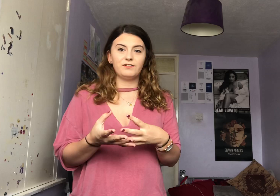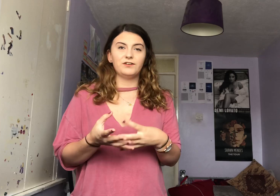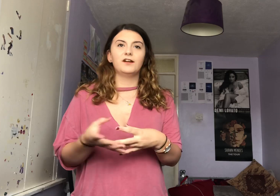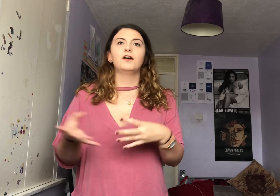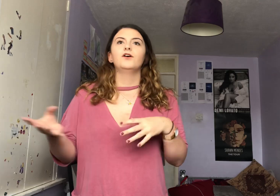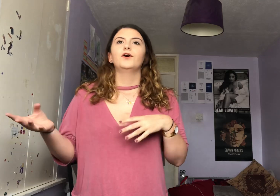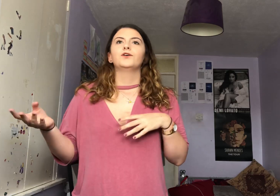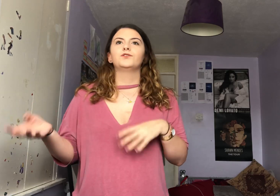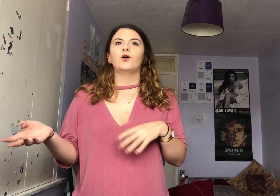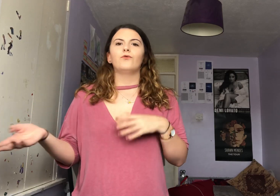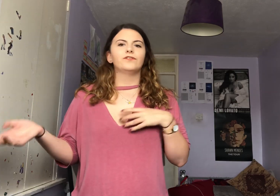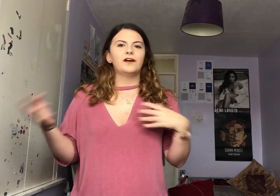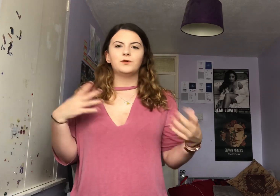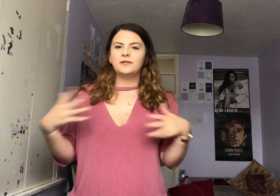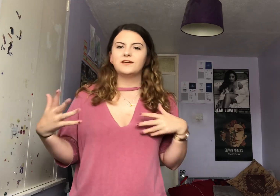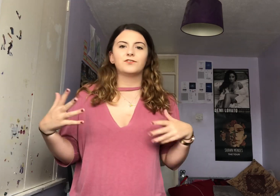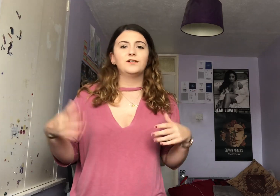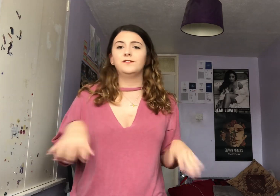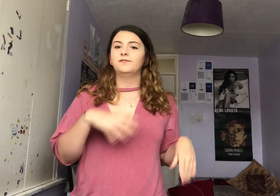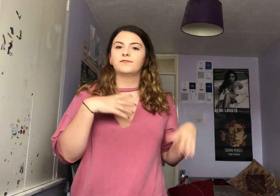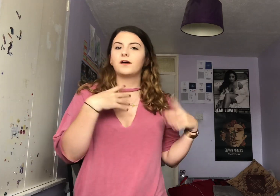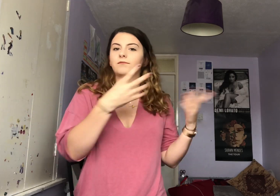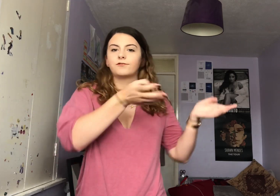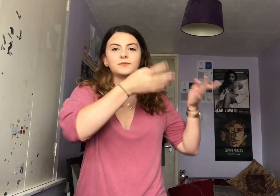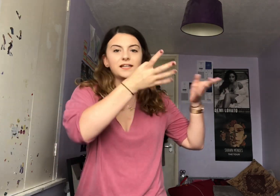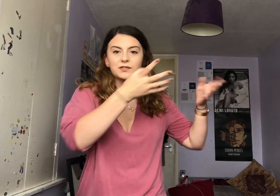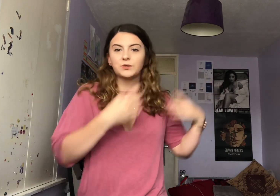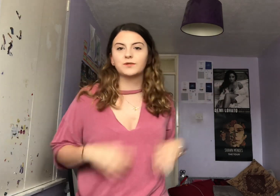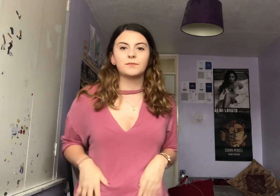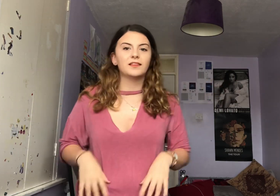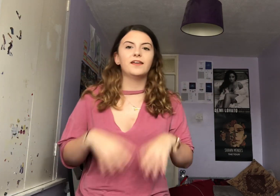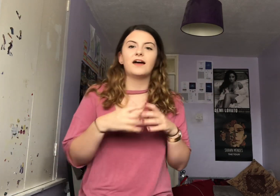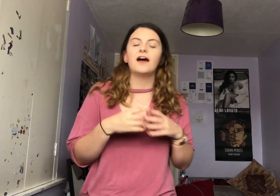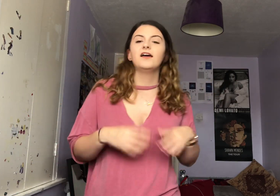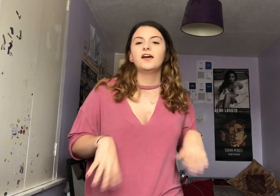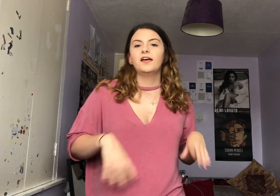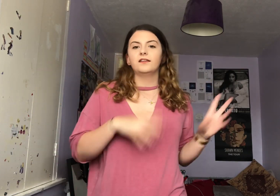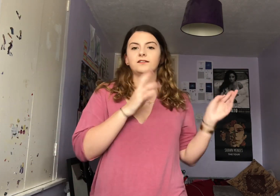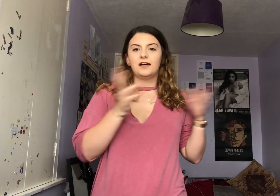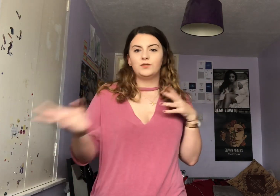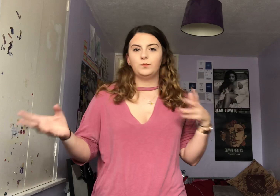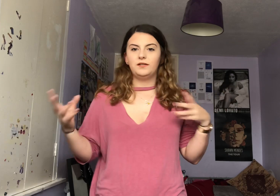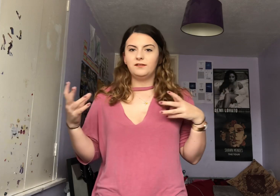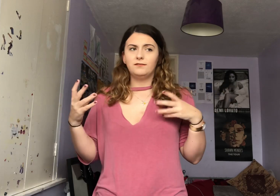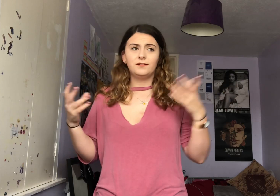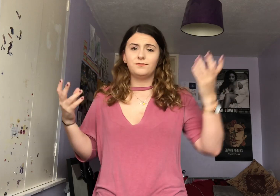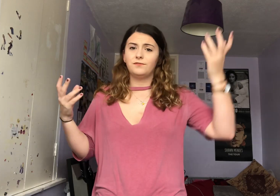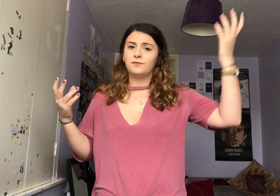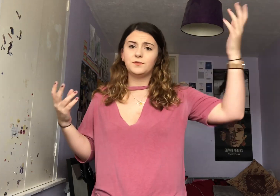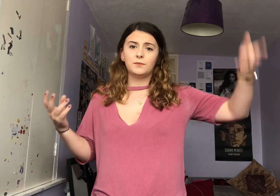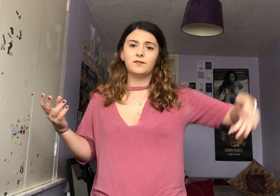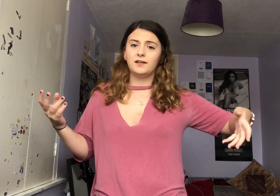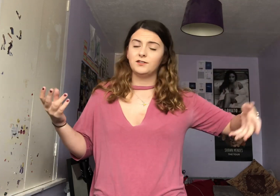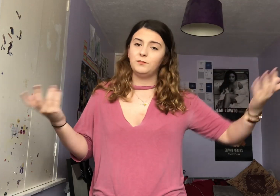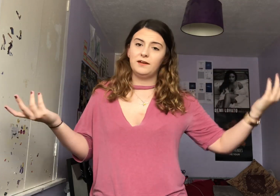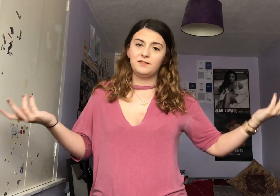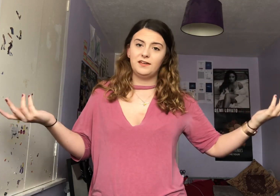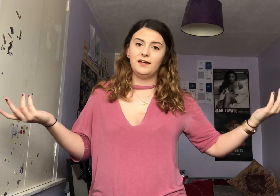American. So the signs will be different if you've come from TikTok or something like that, and the signs will be different from some of the things you may have seen.